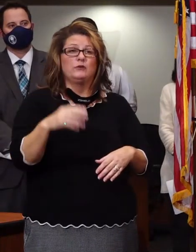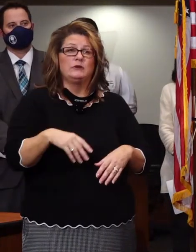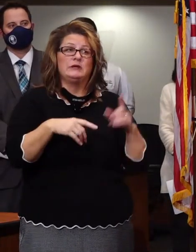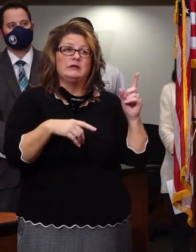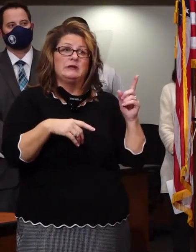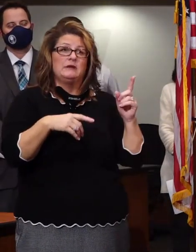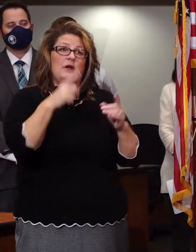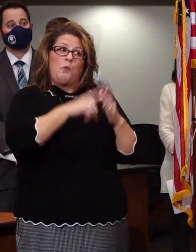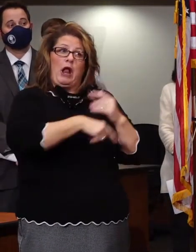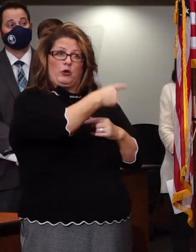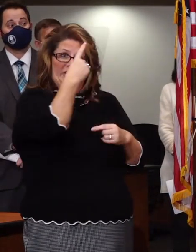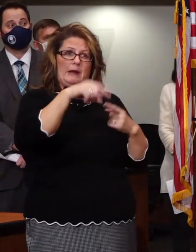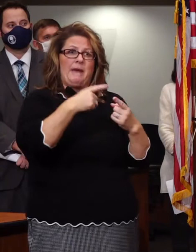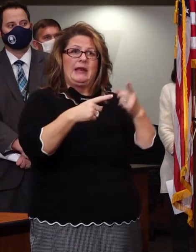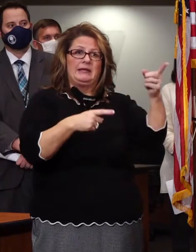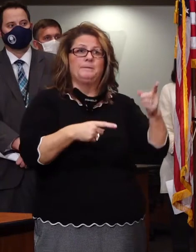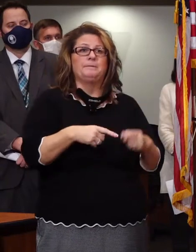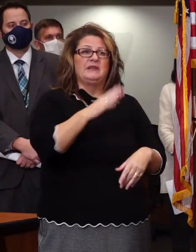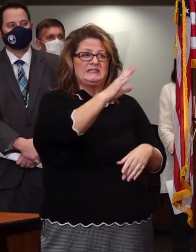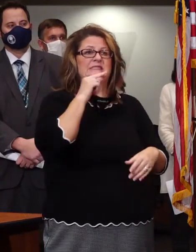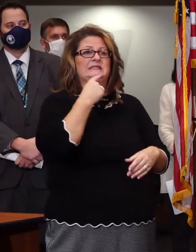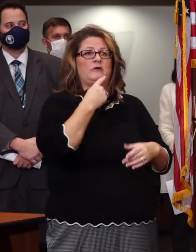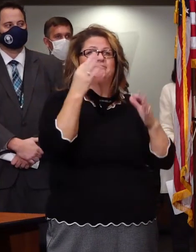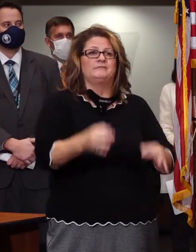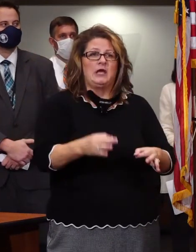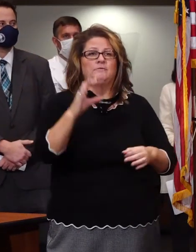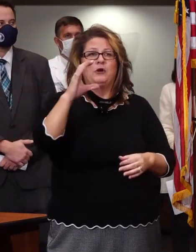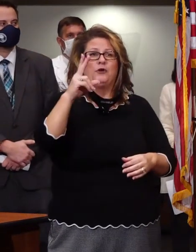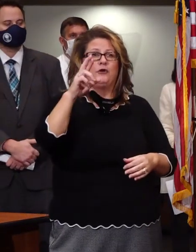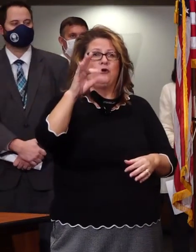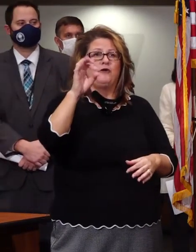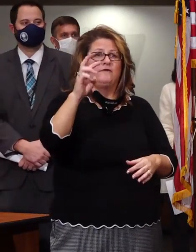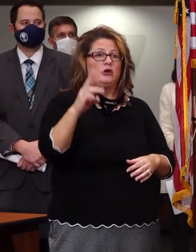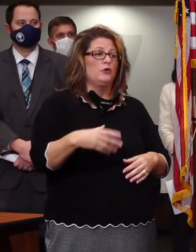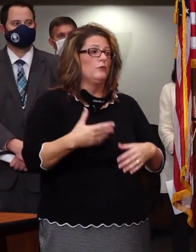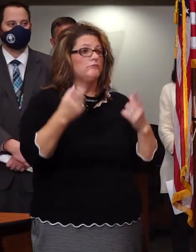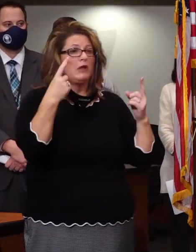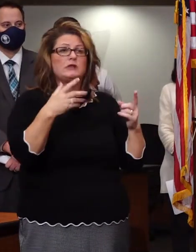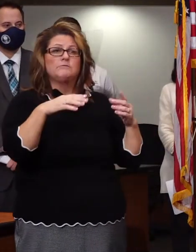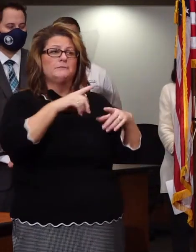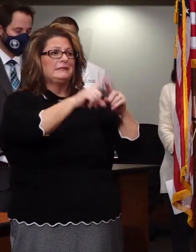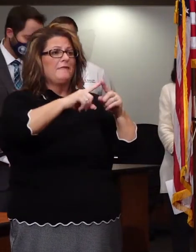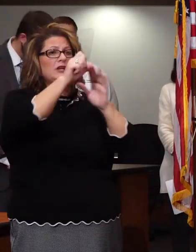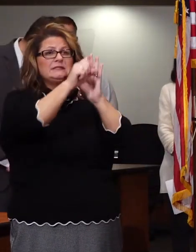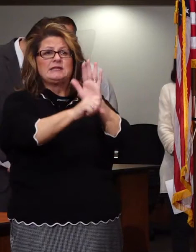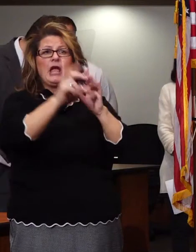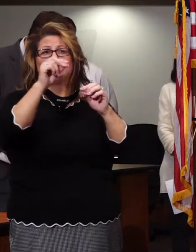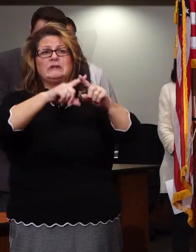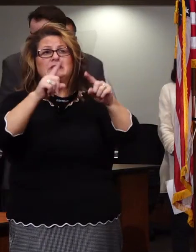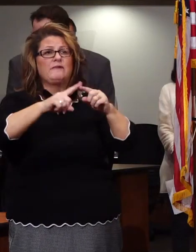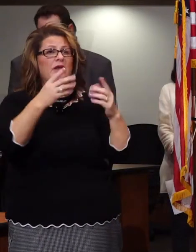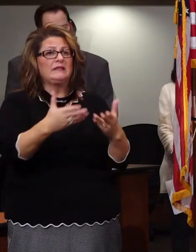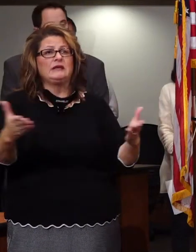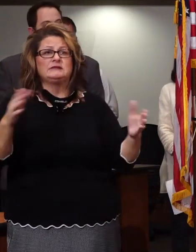what we're talking about, impose them here? Well, the different governors, different states are doing things different